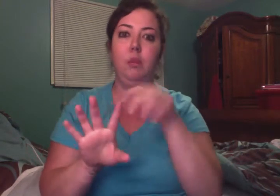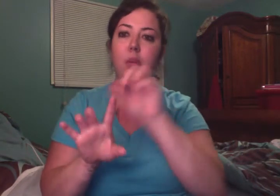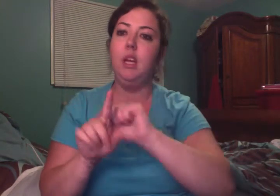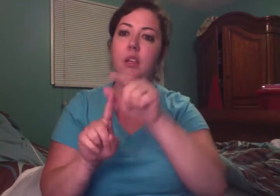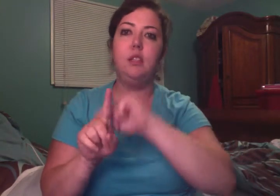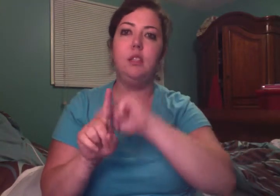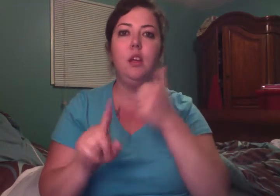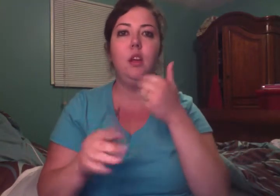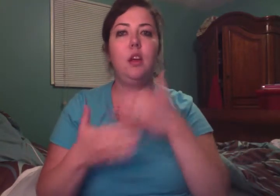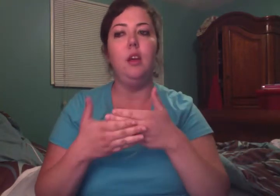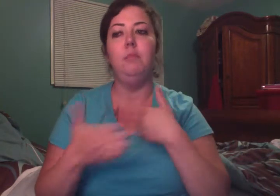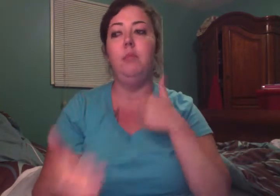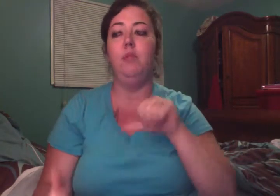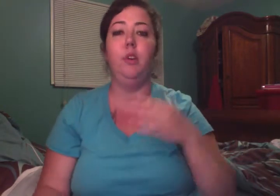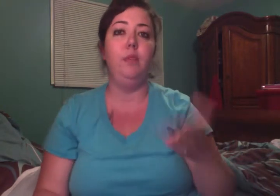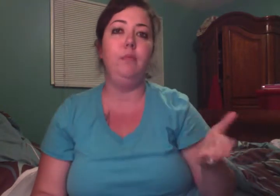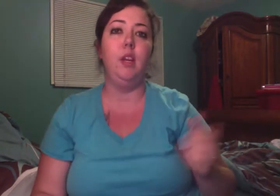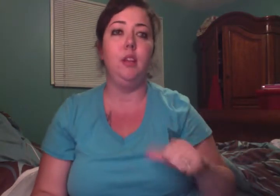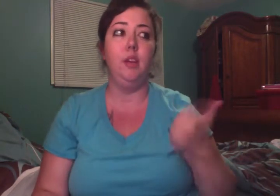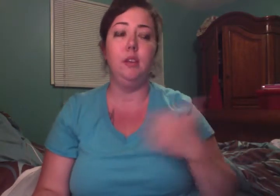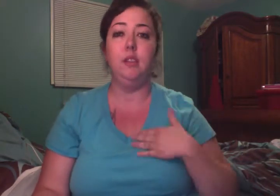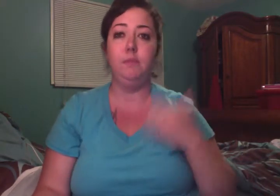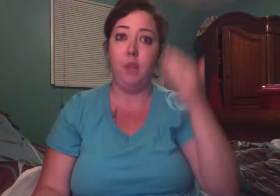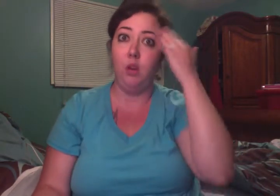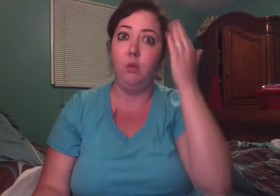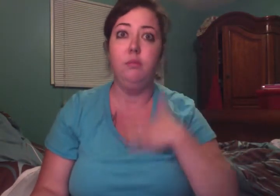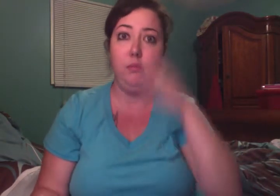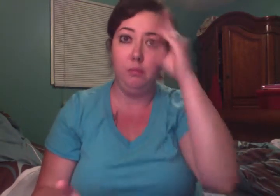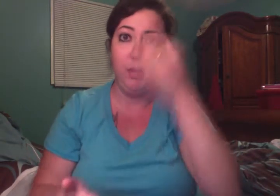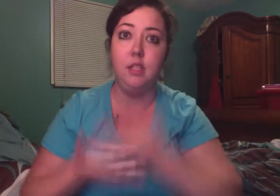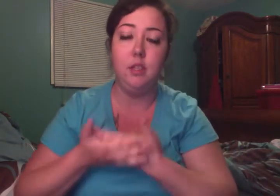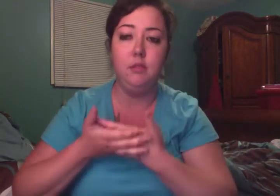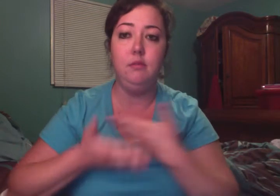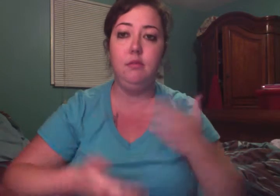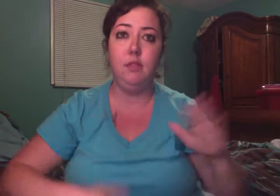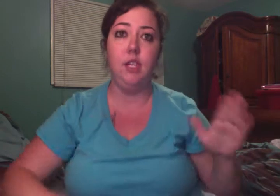bananas before anything else. I know my son did.